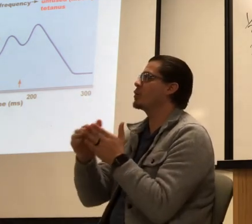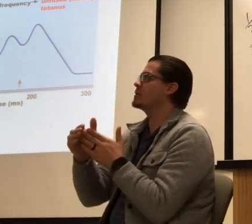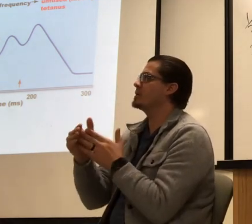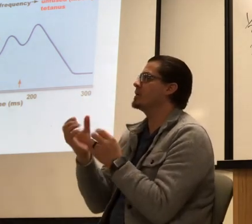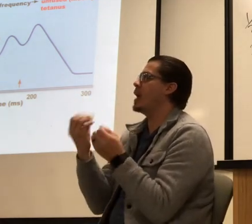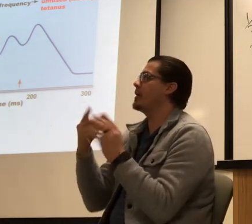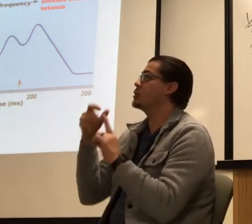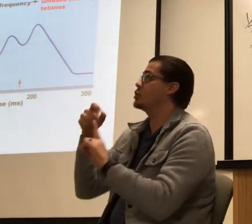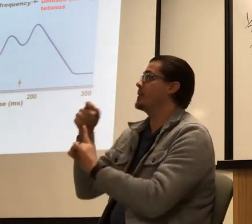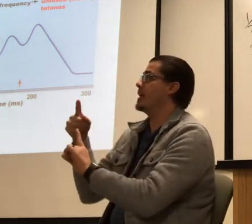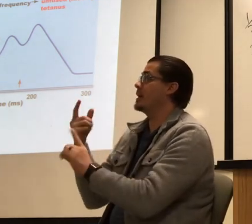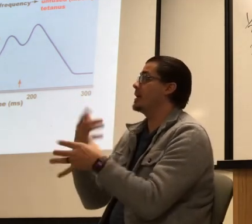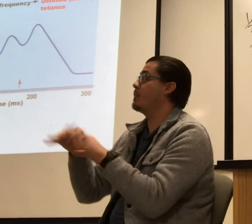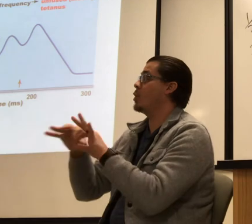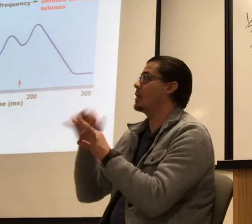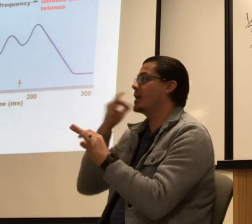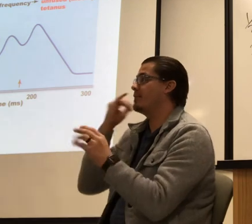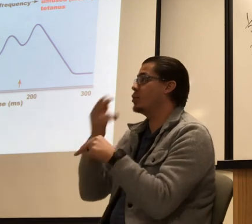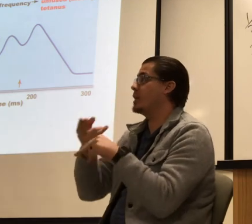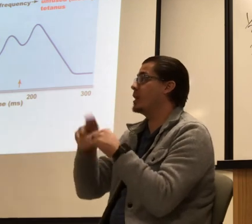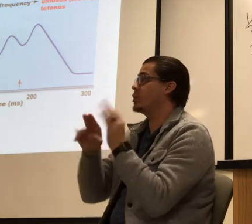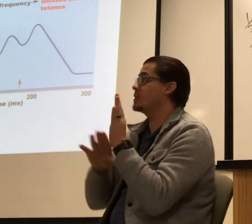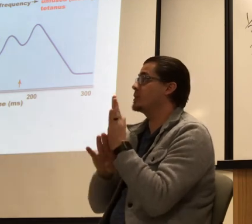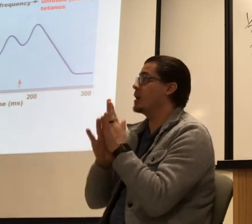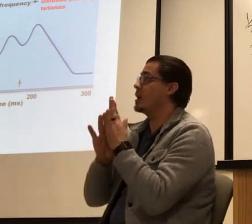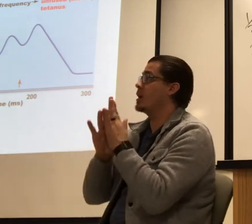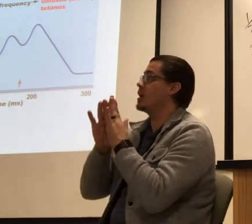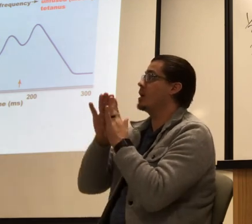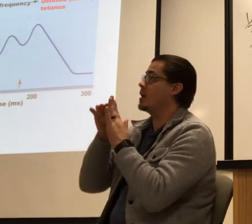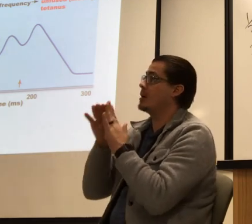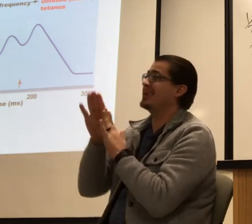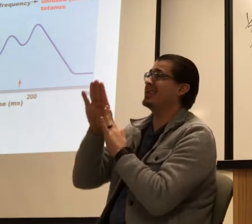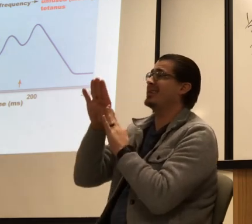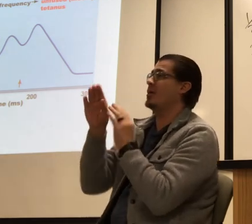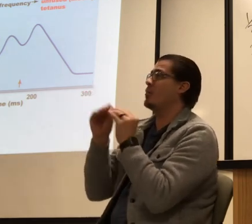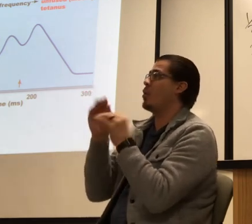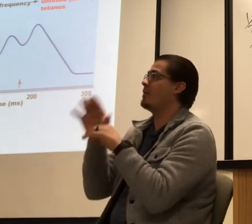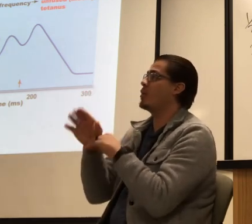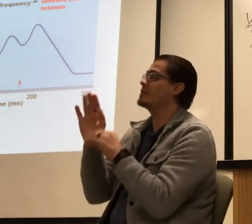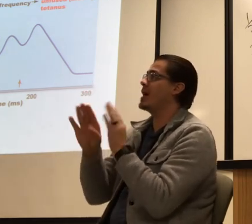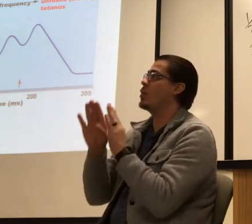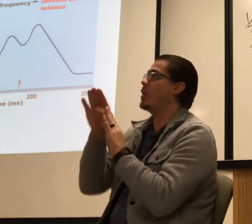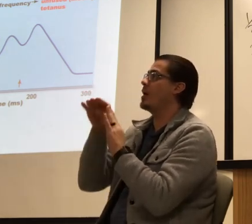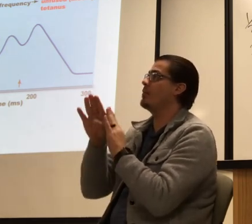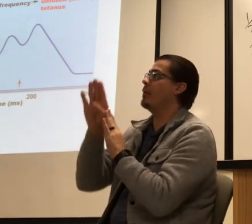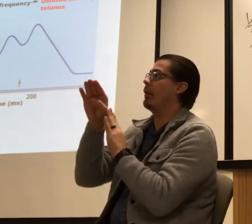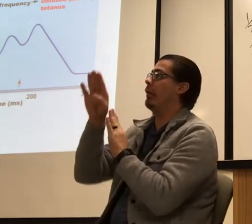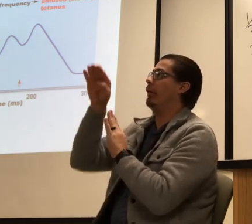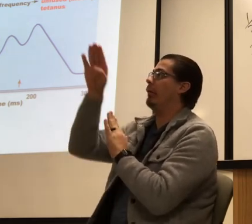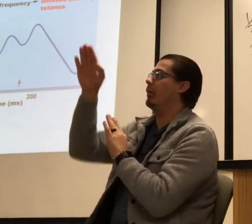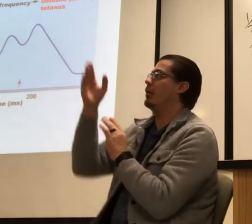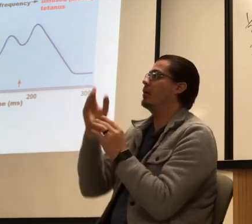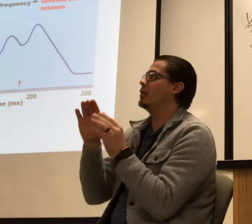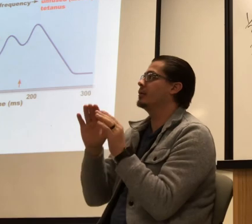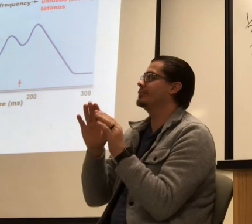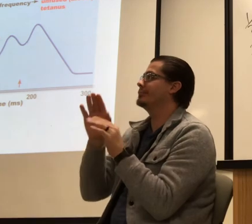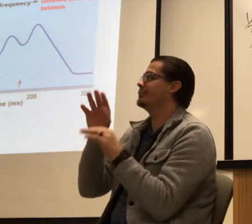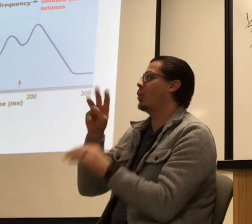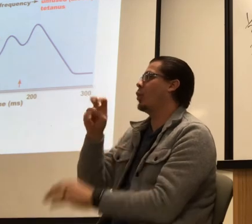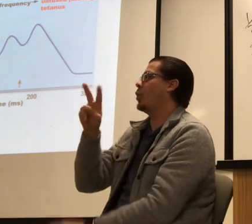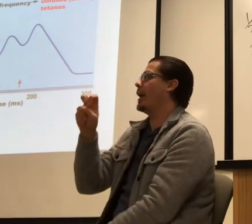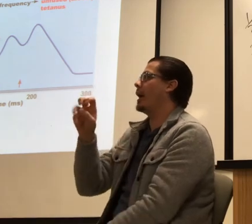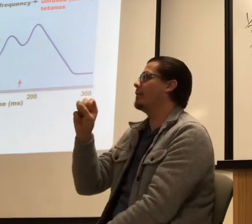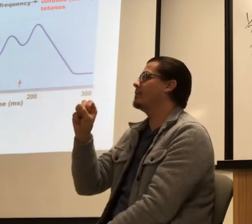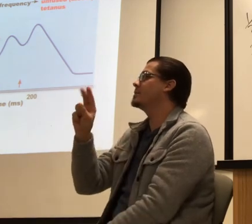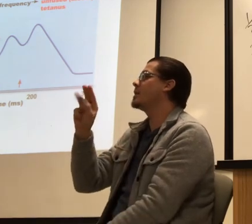stimulation. If you increase the frequency of stimulation, you get more force. This waveform is usually called wave summation because you're